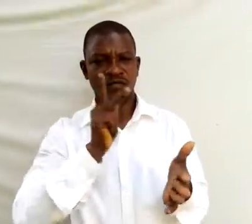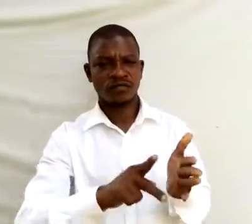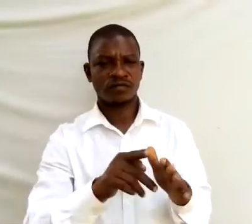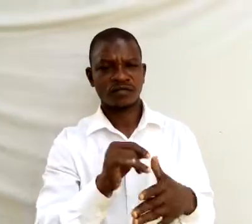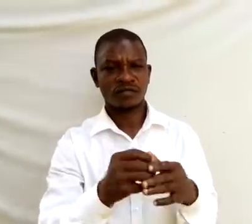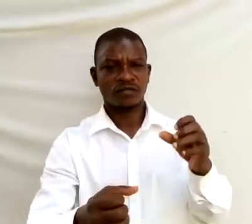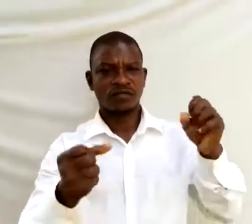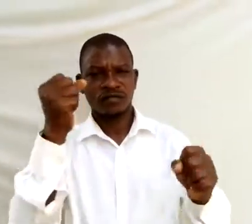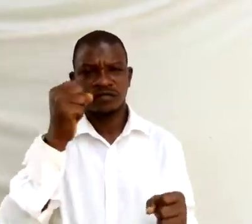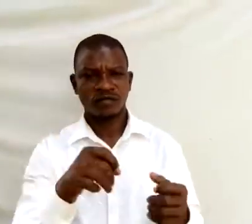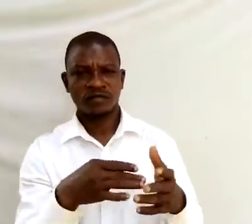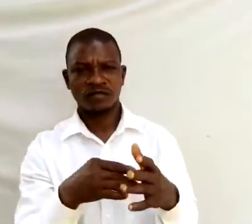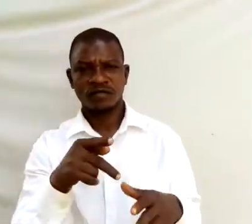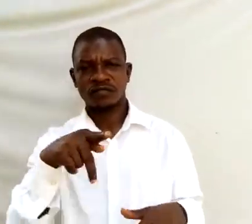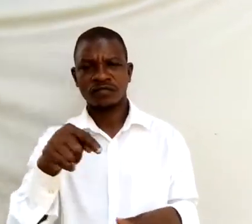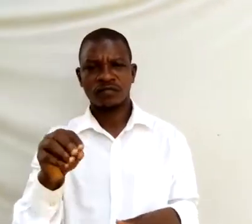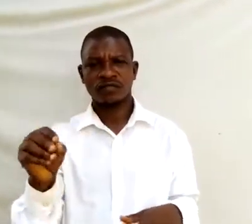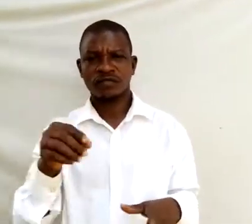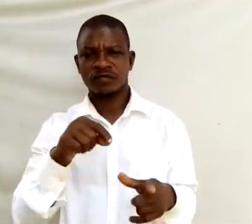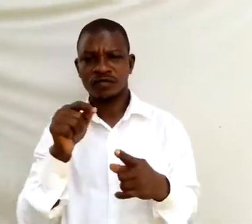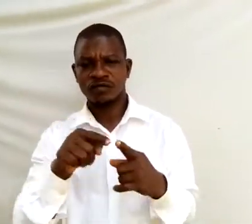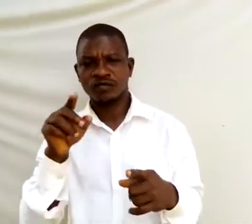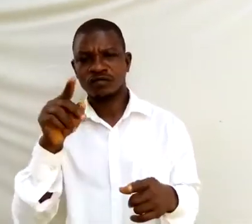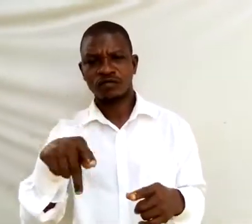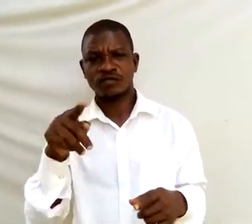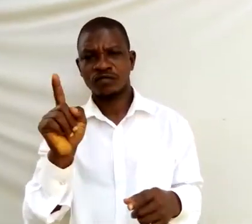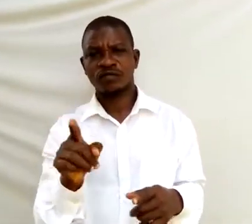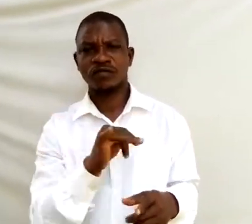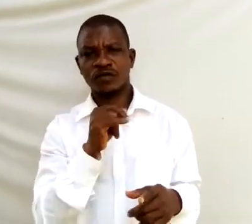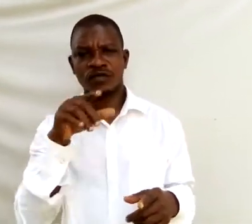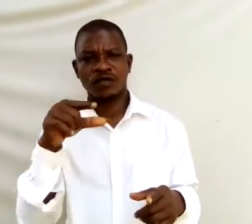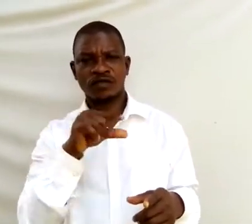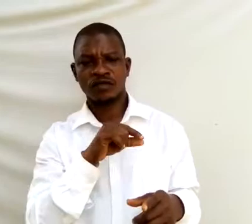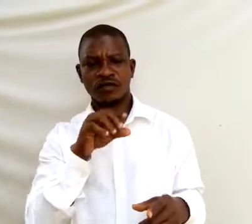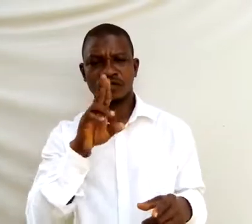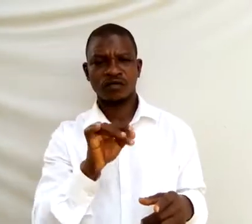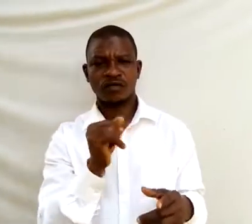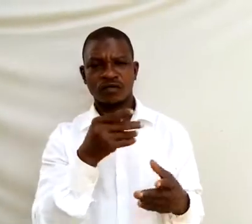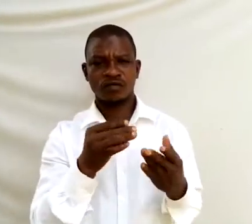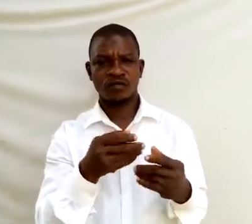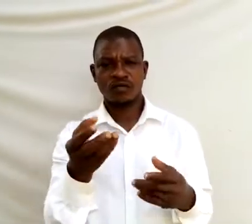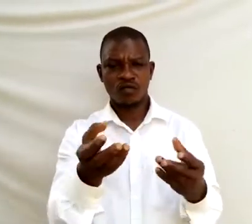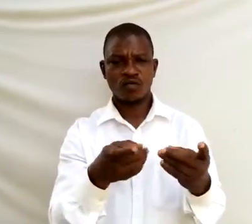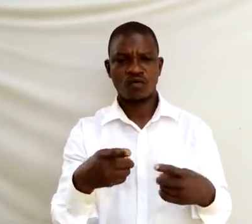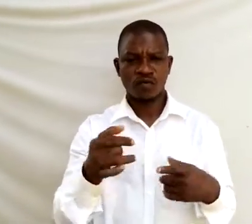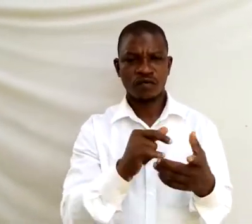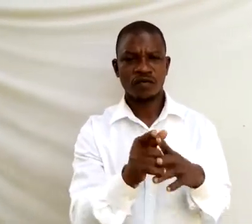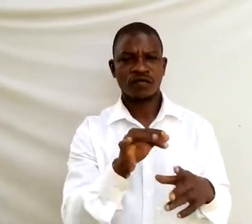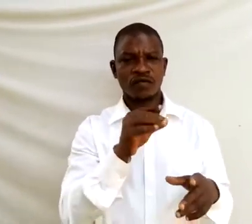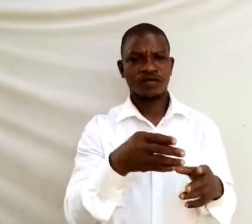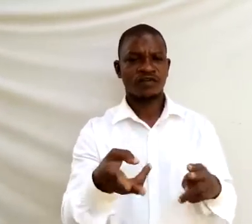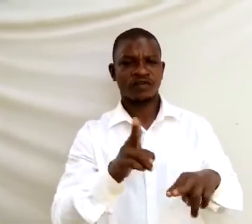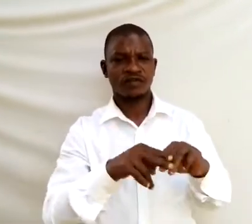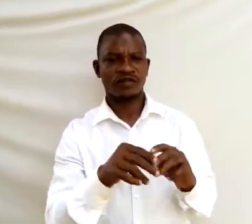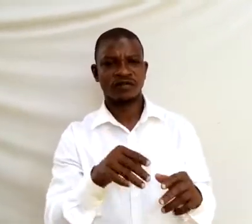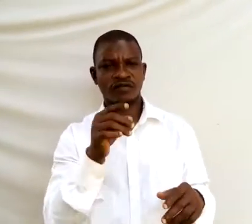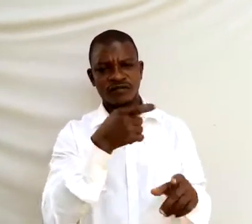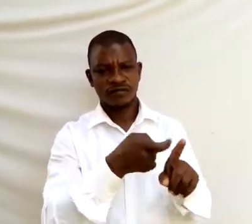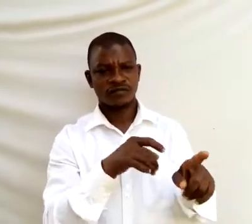cars from P0 to P1, and the quantity demanded of cars increases from